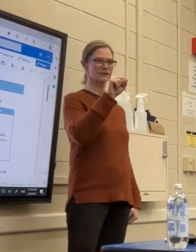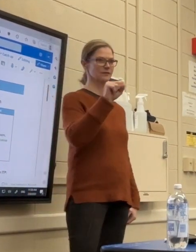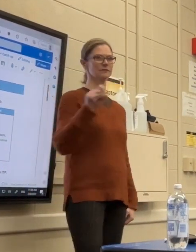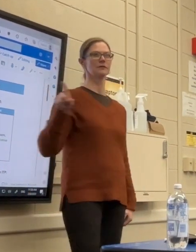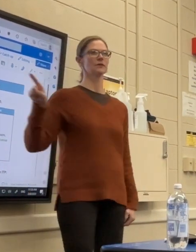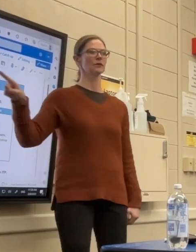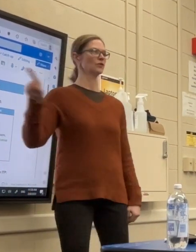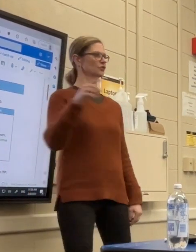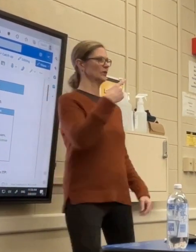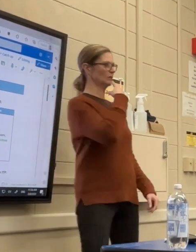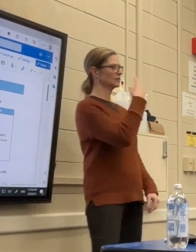I have a list